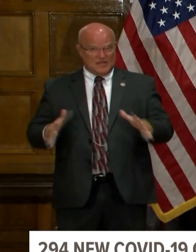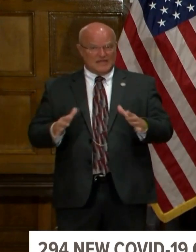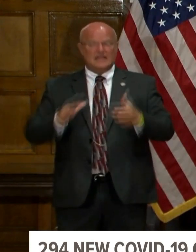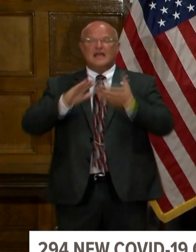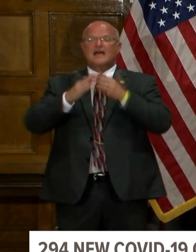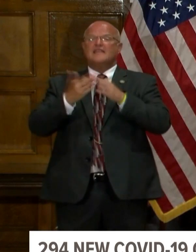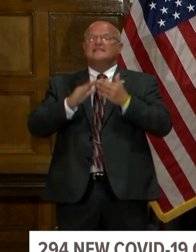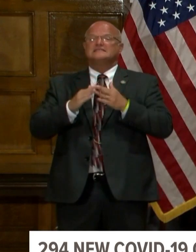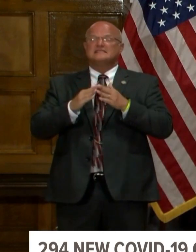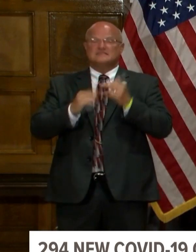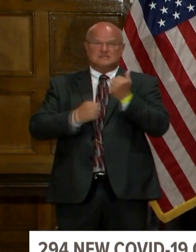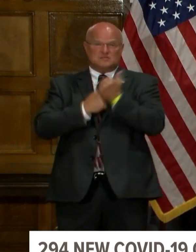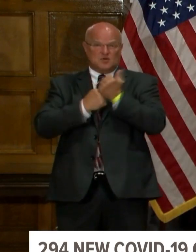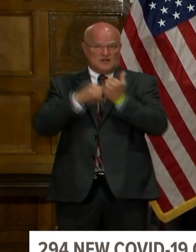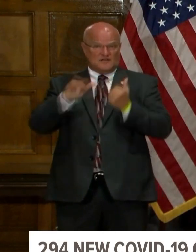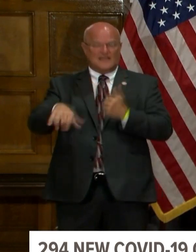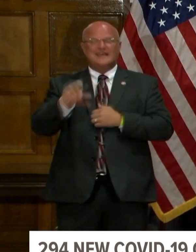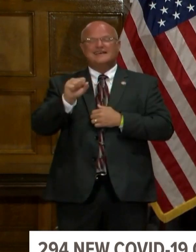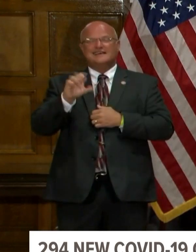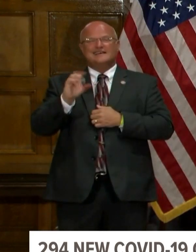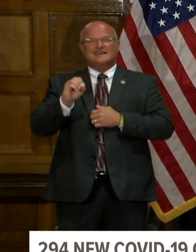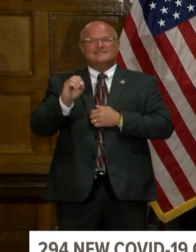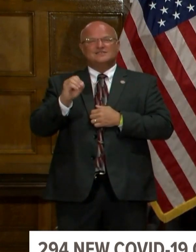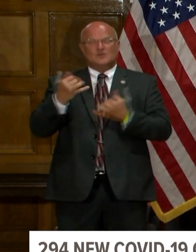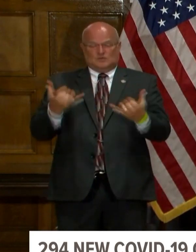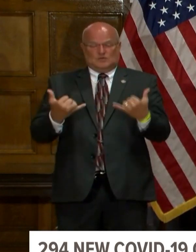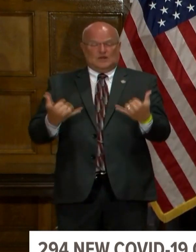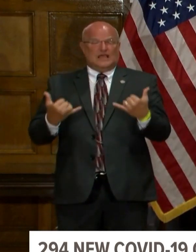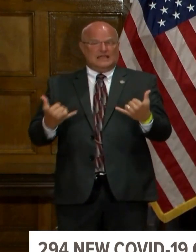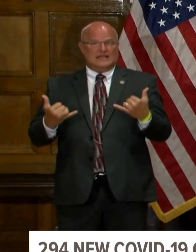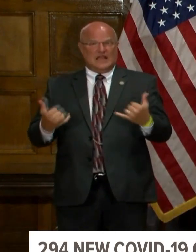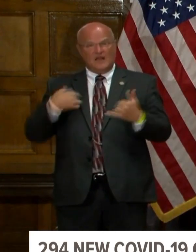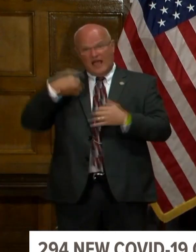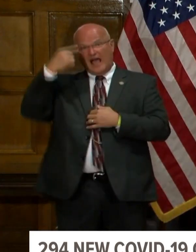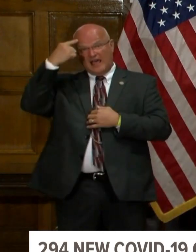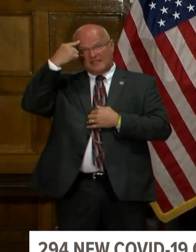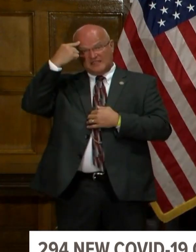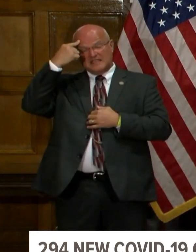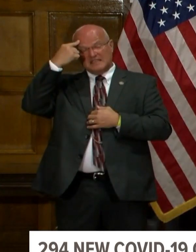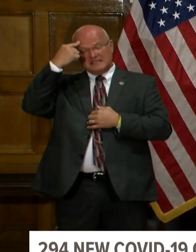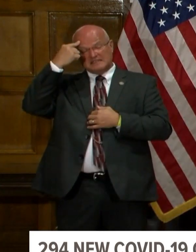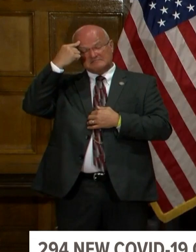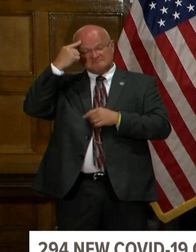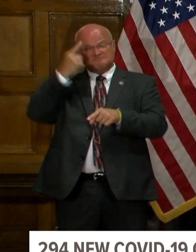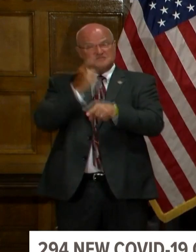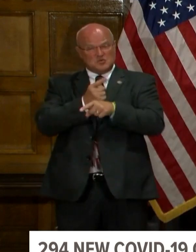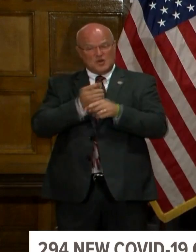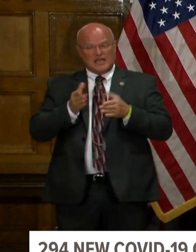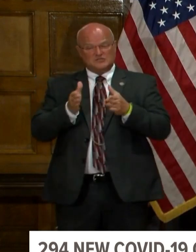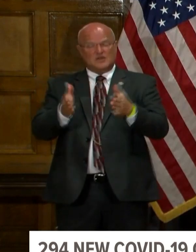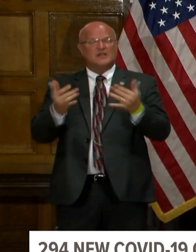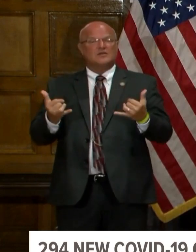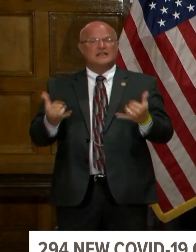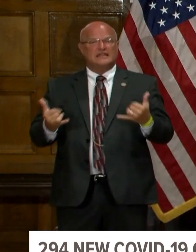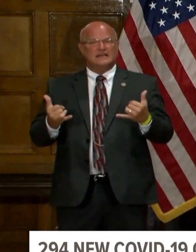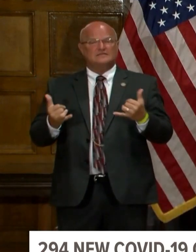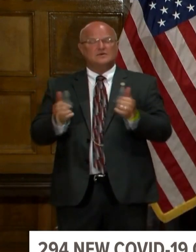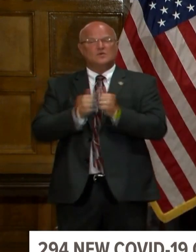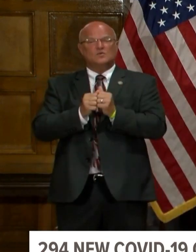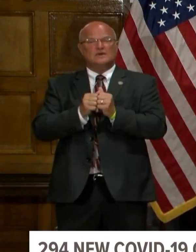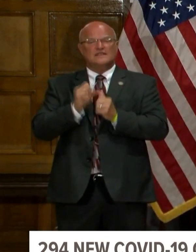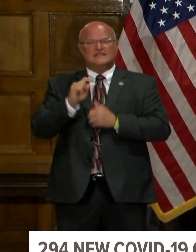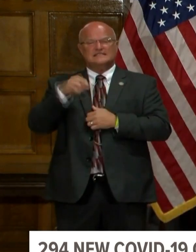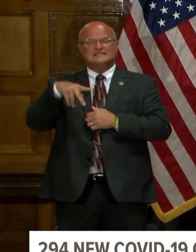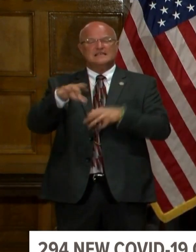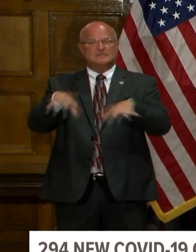city is very, very supportive of it. So for the time being, I think they're exactly on the right track with the